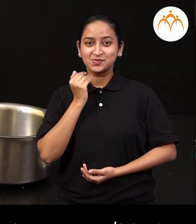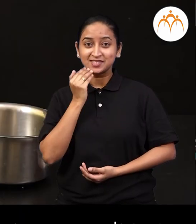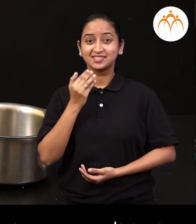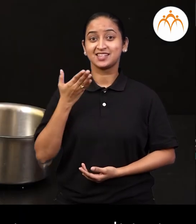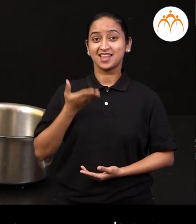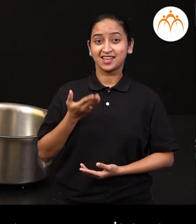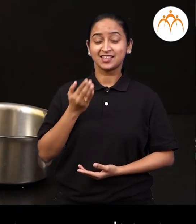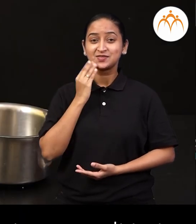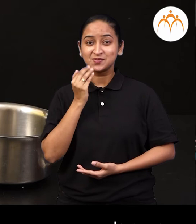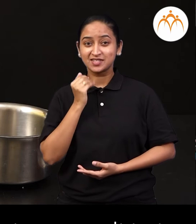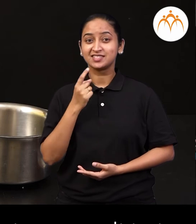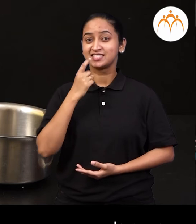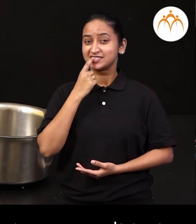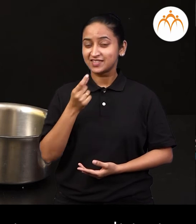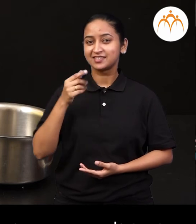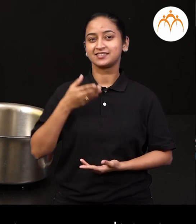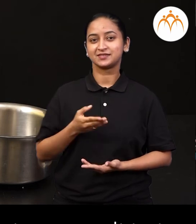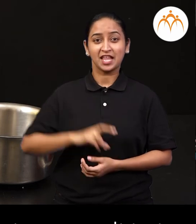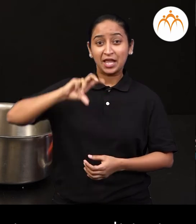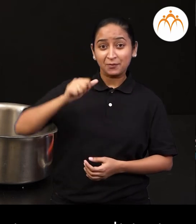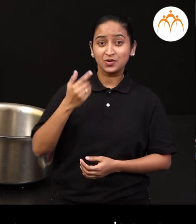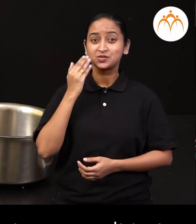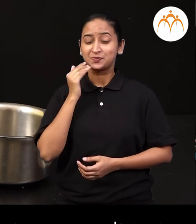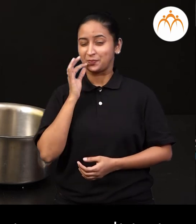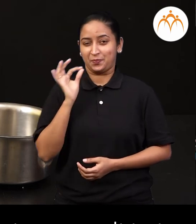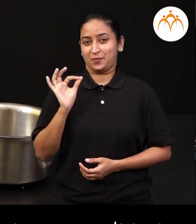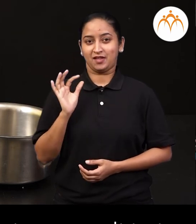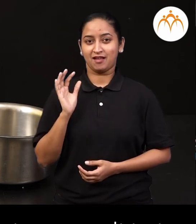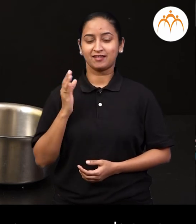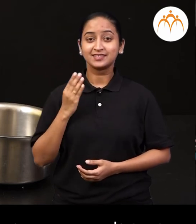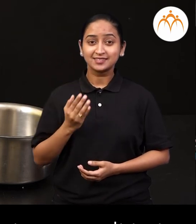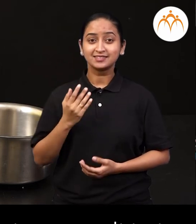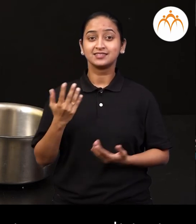Sugar tastes sweet. Lemon tests sour.